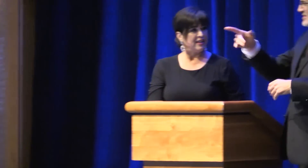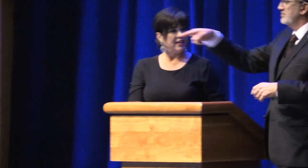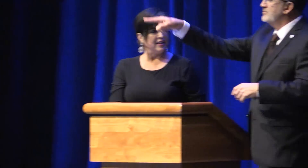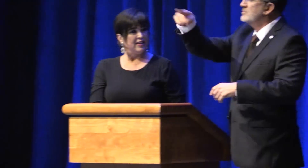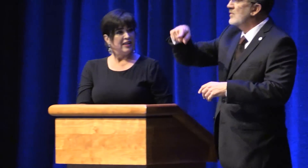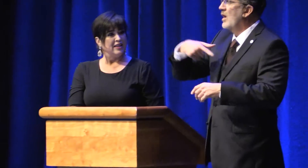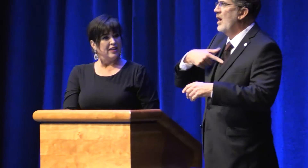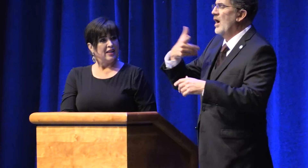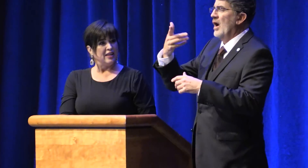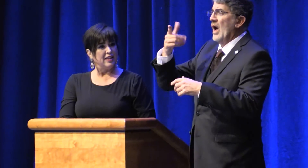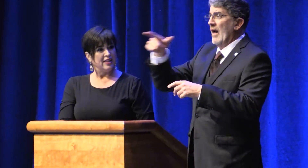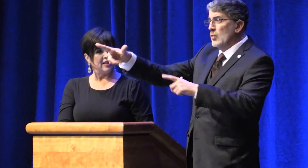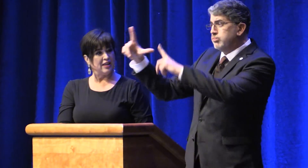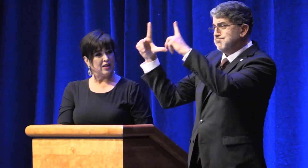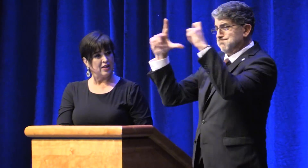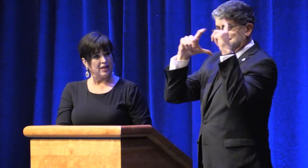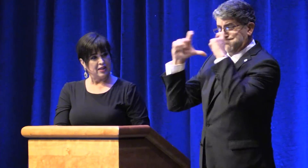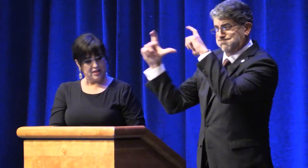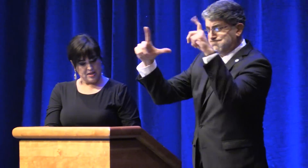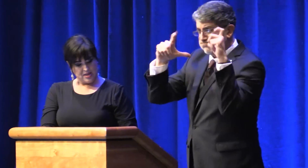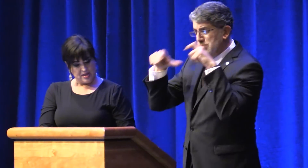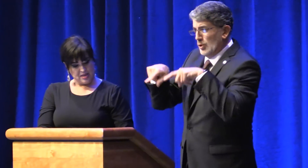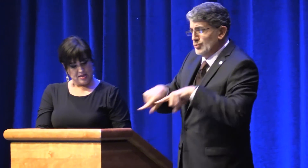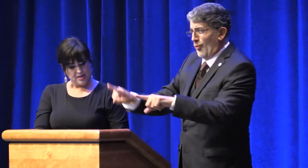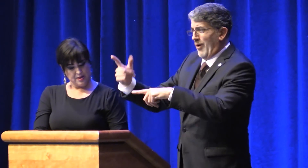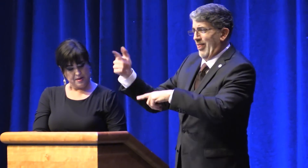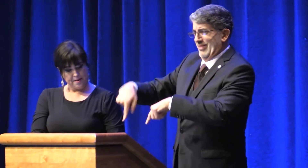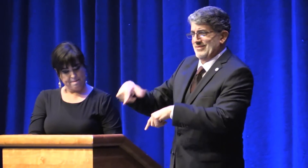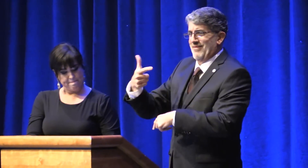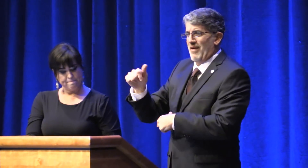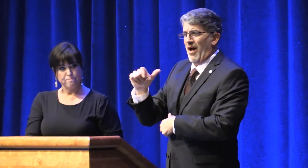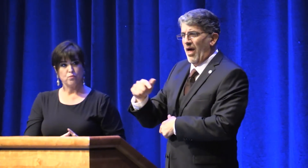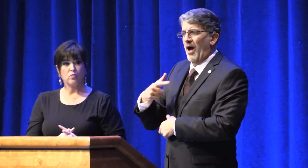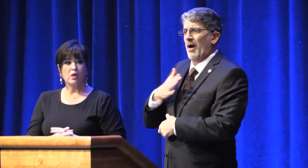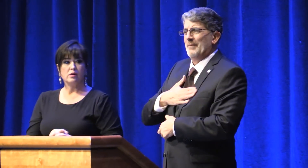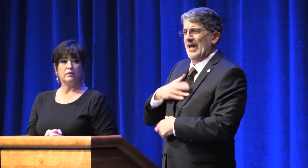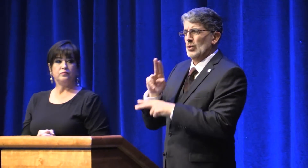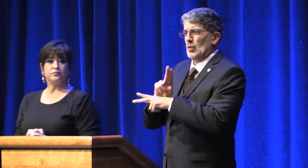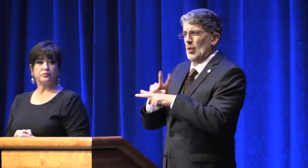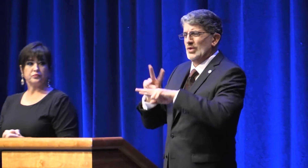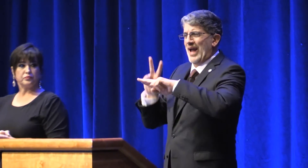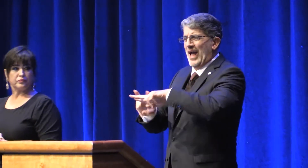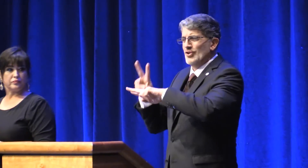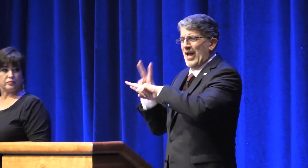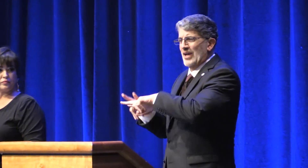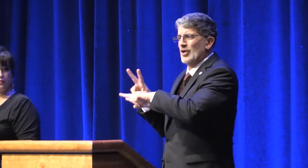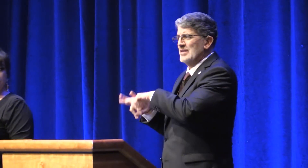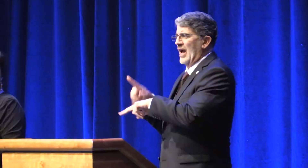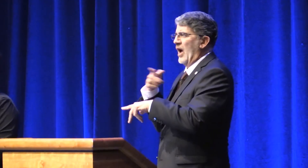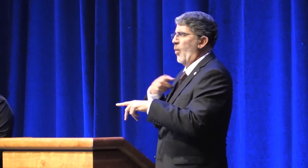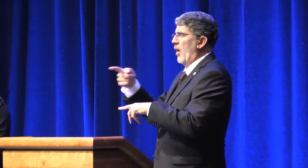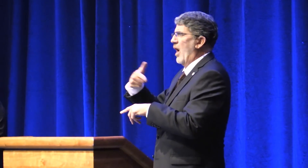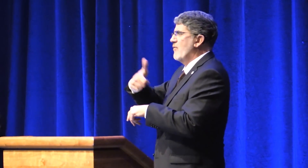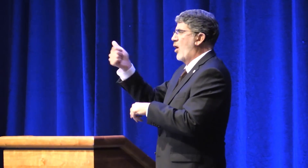Angie, I just want to share with the audience all the pictures that you're taking here this evening during the gala. Please use